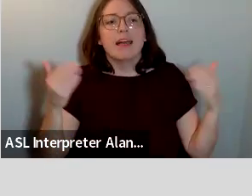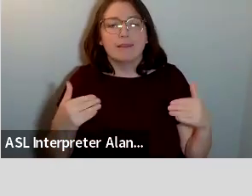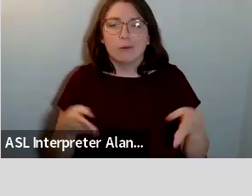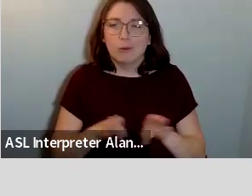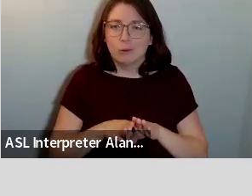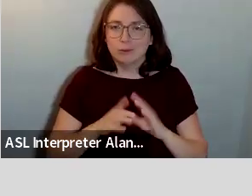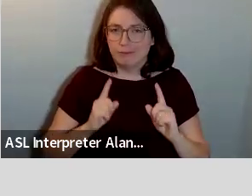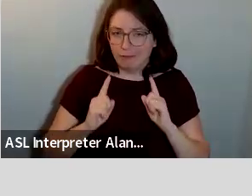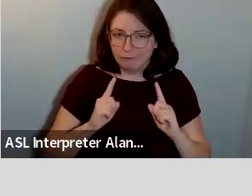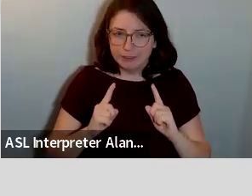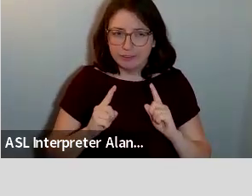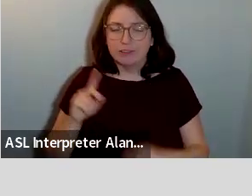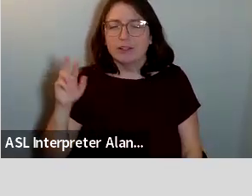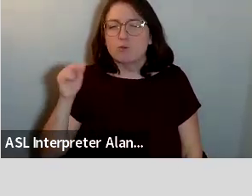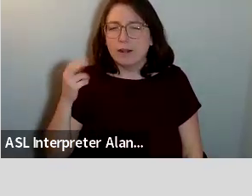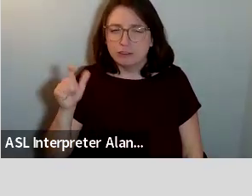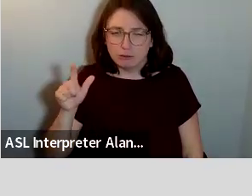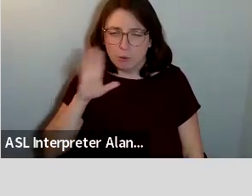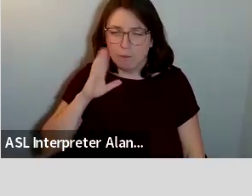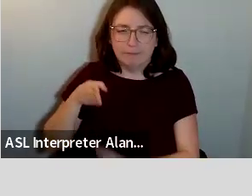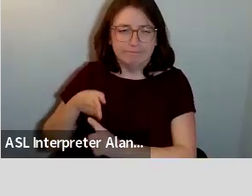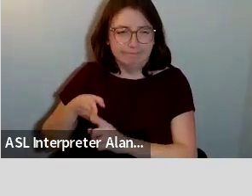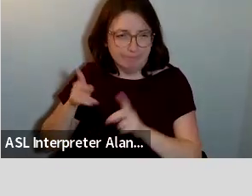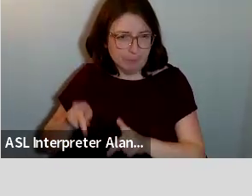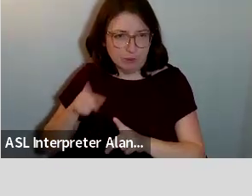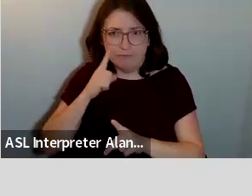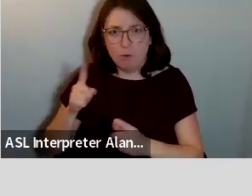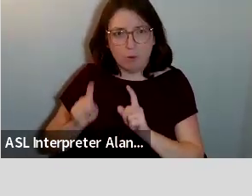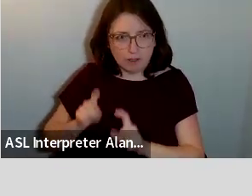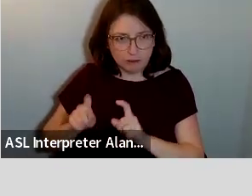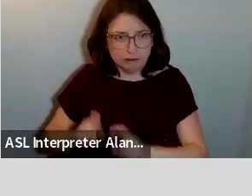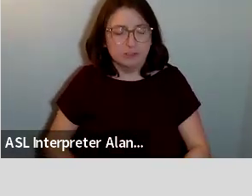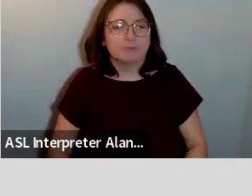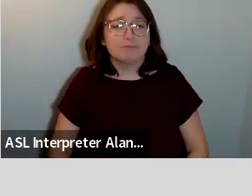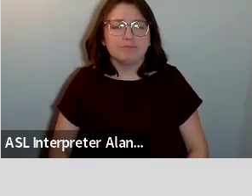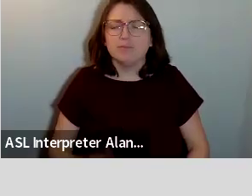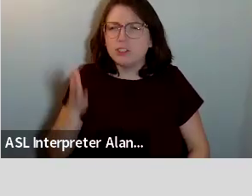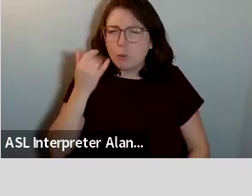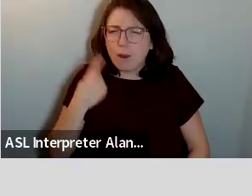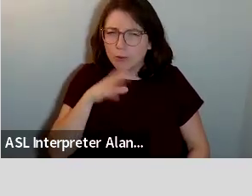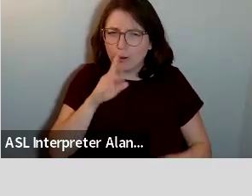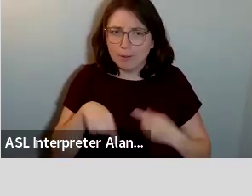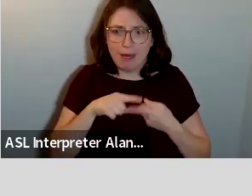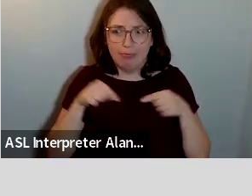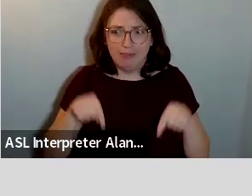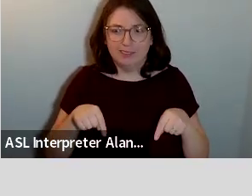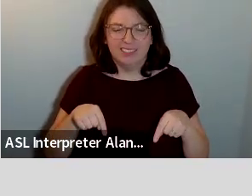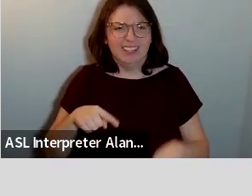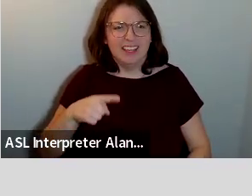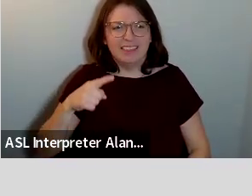channel, okay? So why are we talking about this? So this notion of psychospiritual distress,